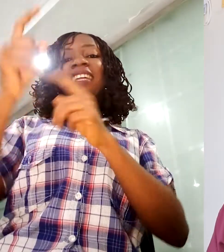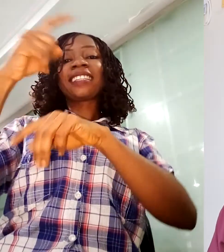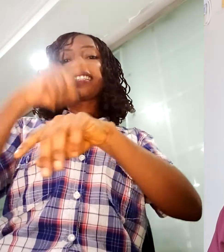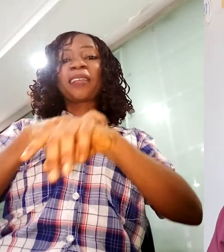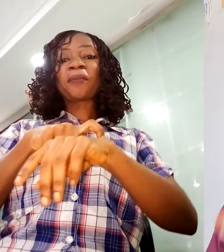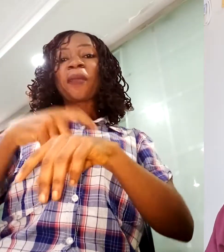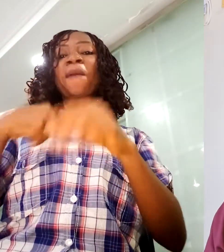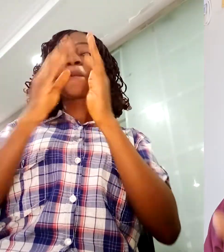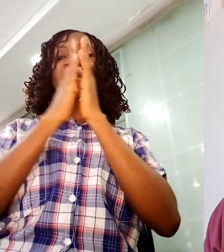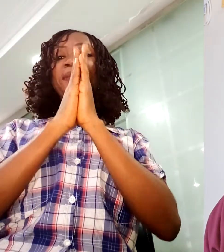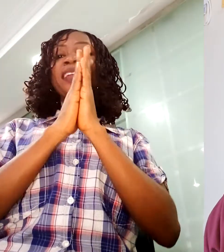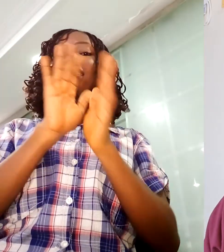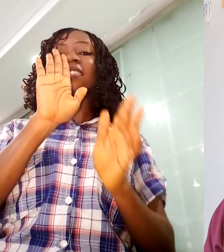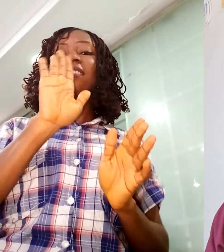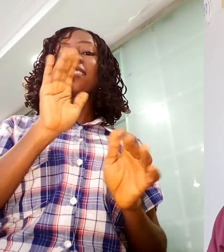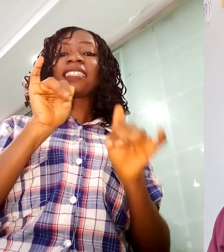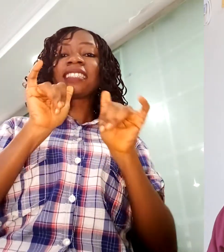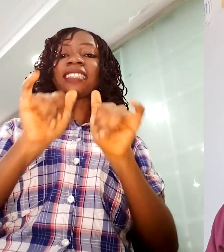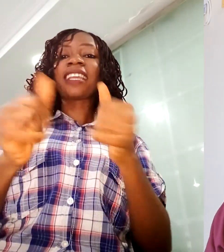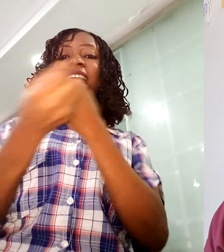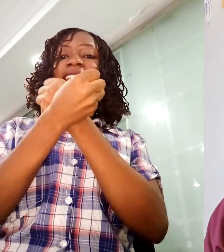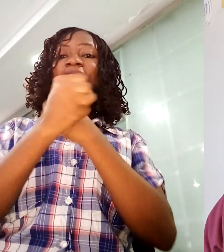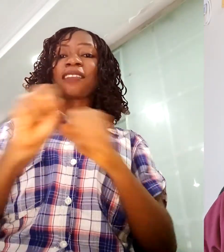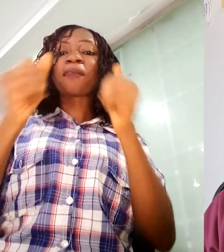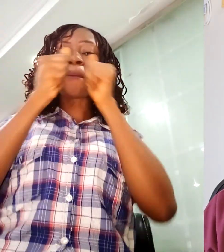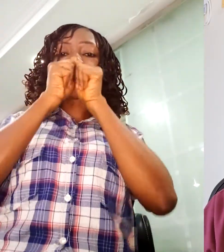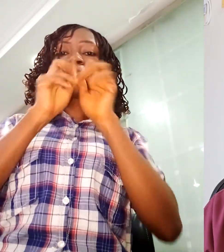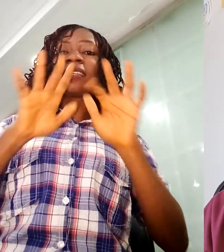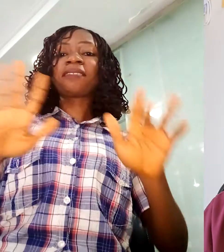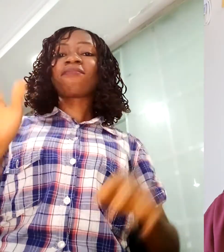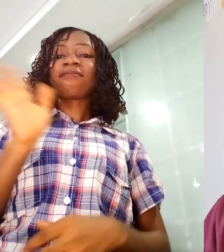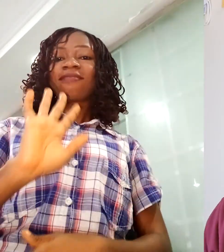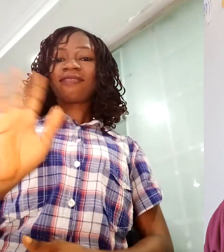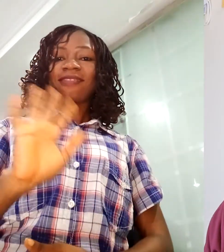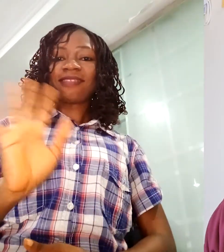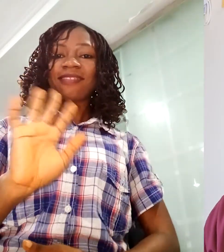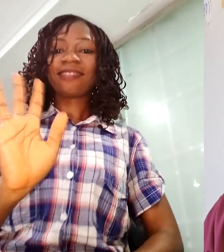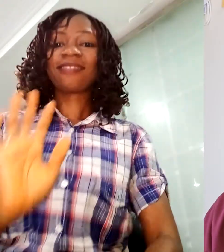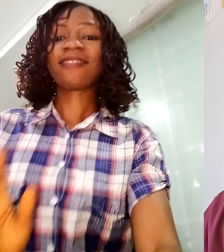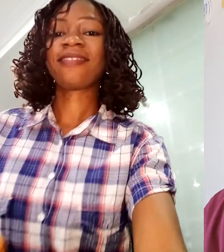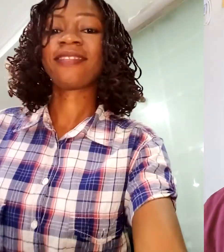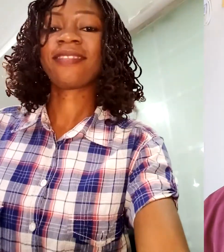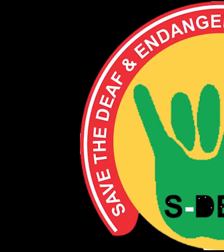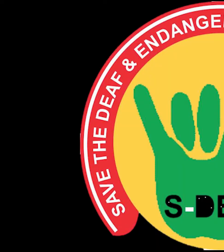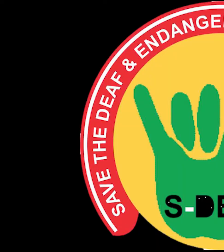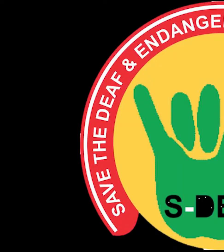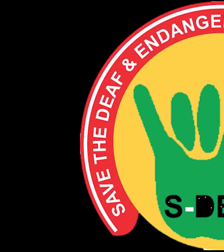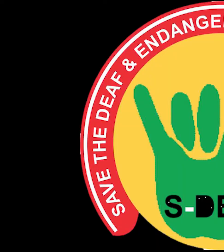Until then, I pray you to be safe and be blessed. Bye.